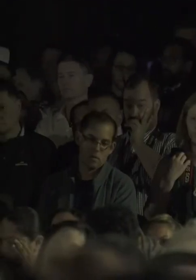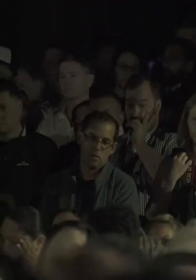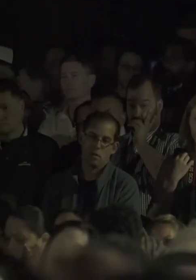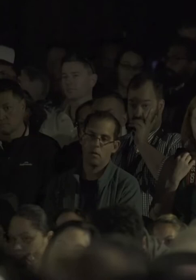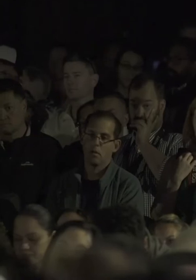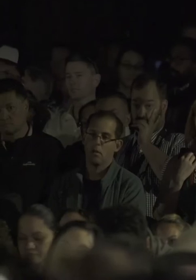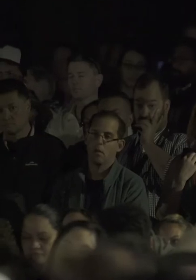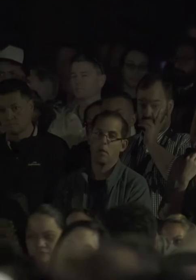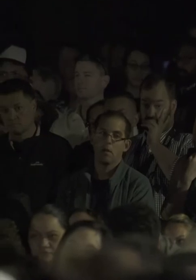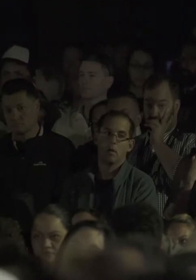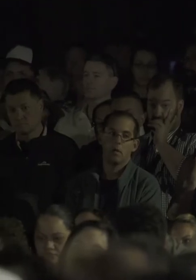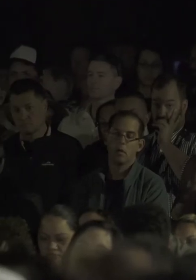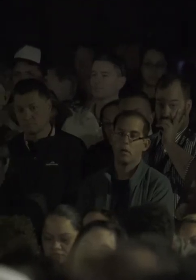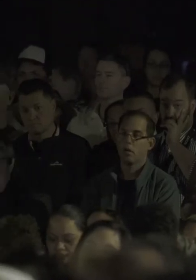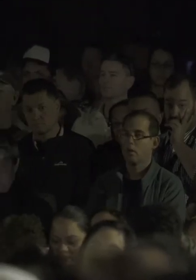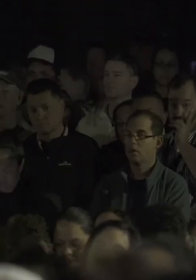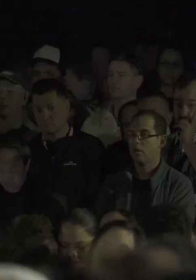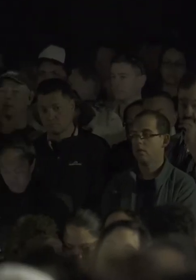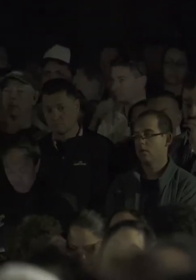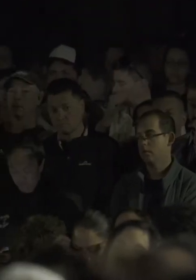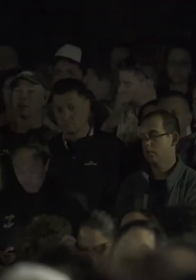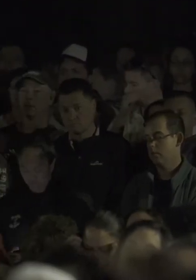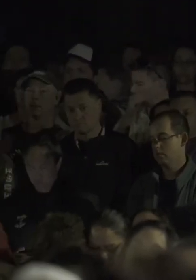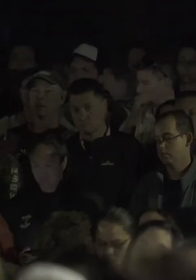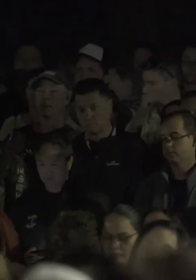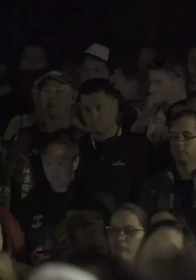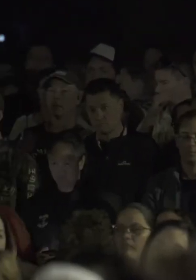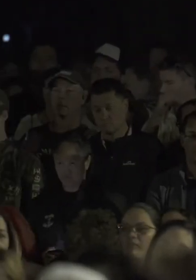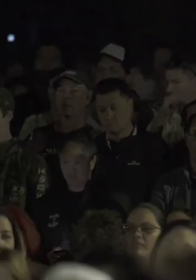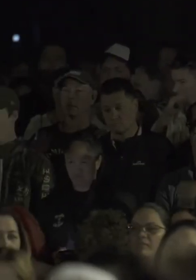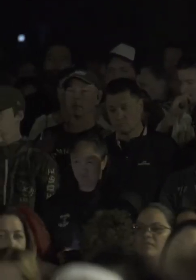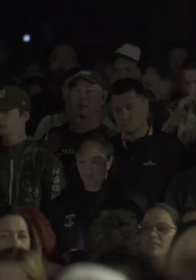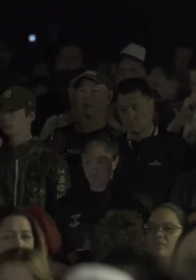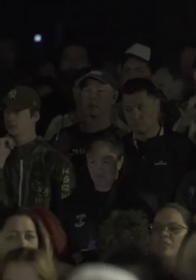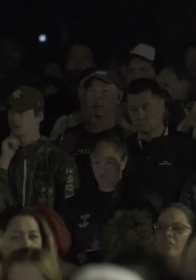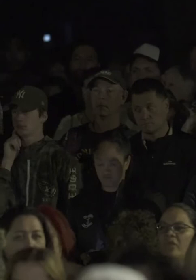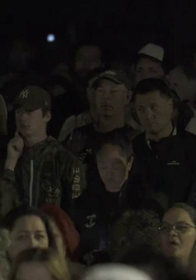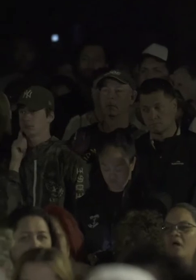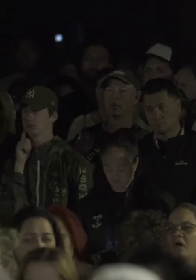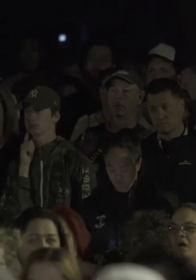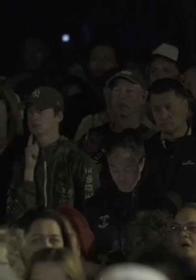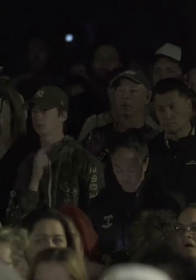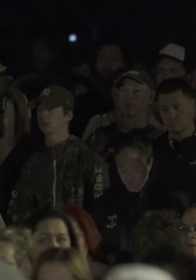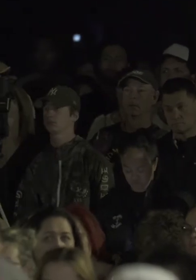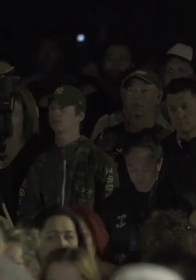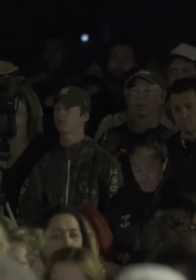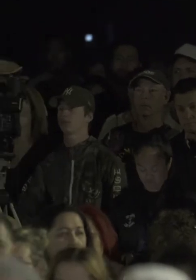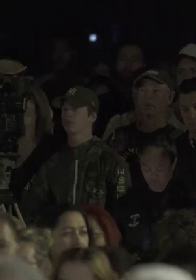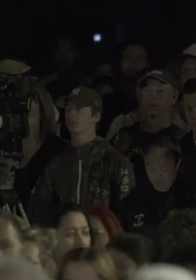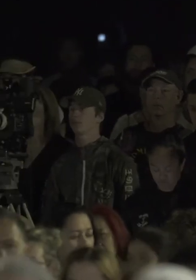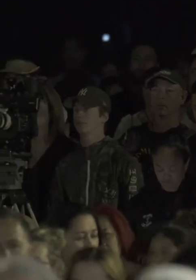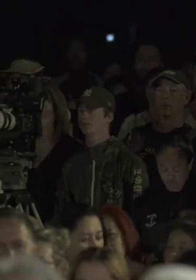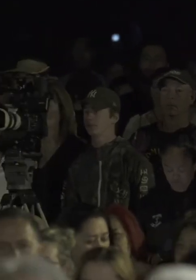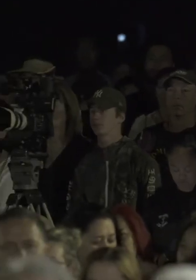The psalmist wrote, "Let the nations be glad and sing for joy, for you, O